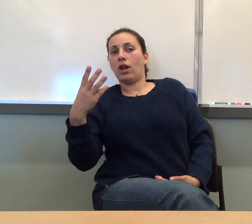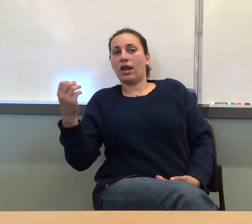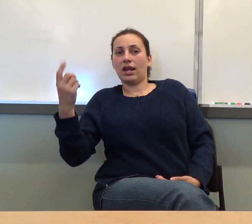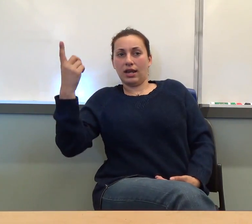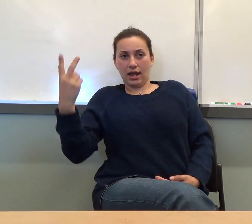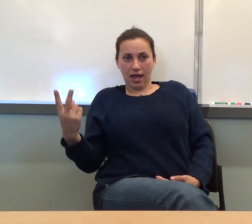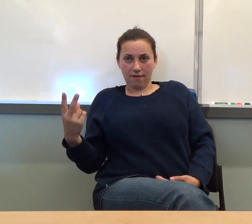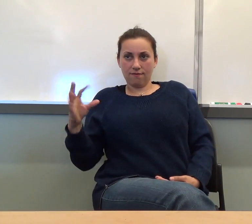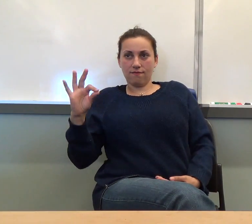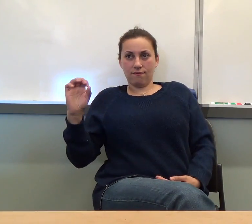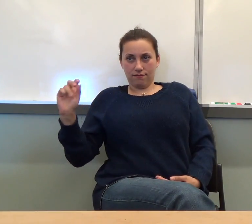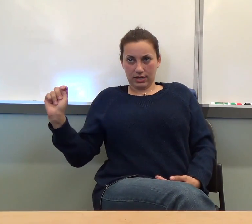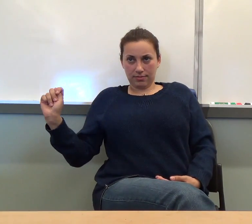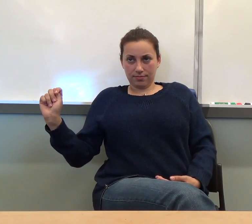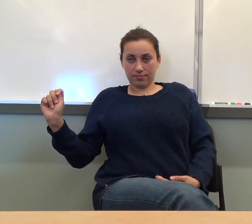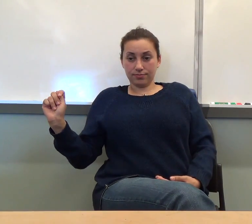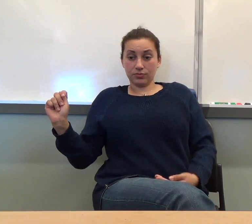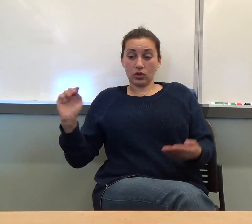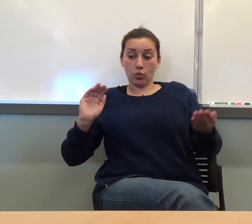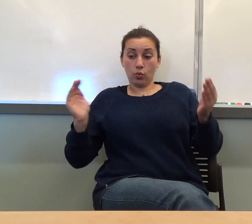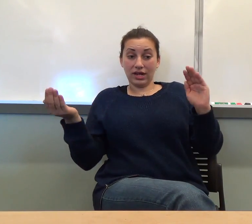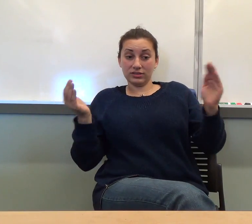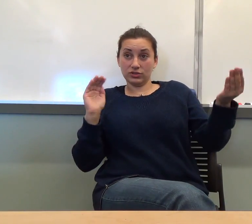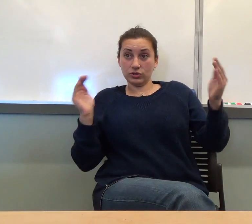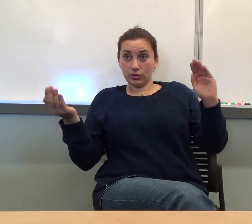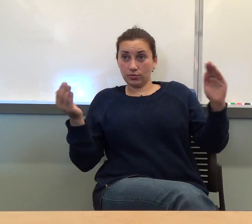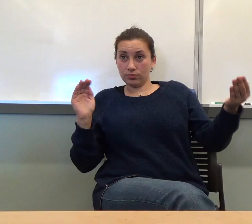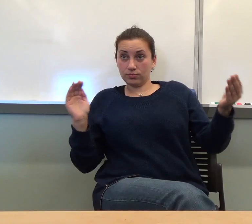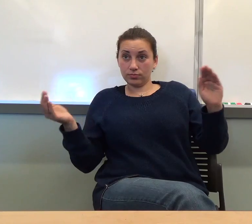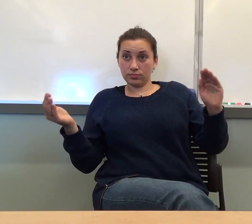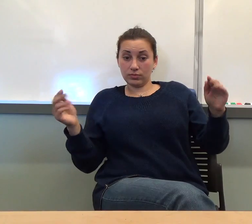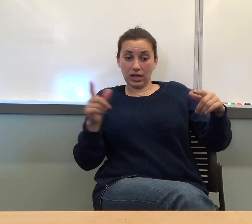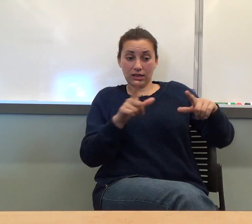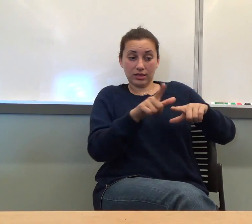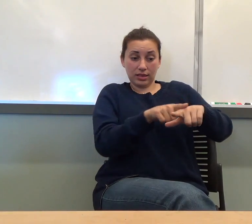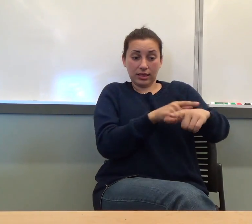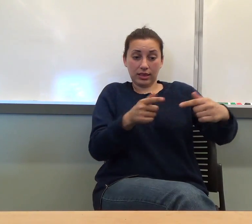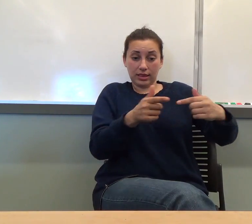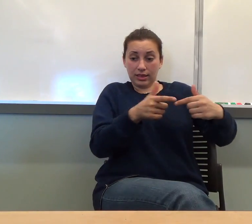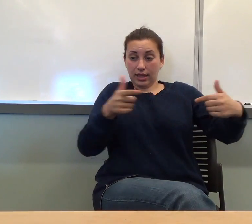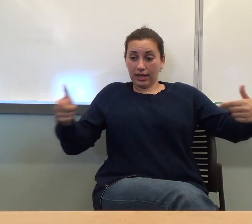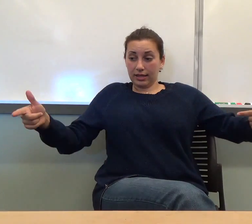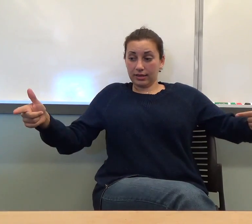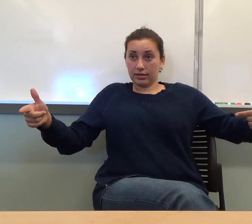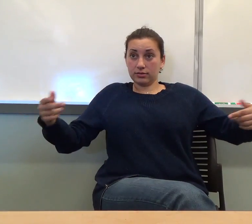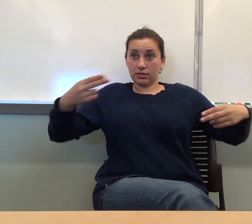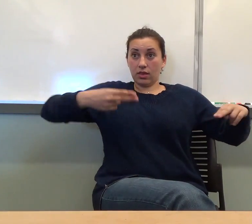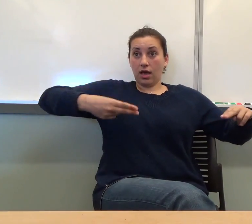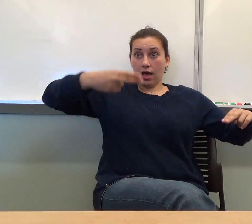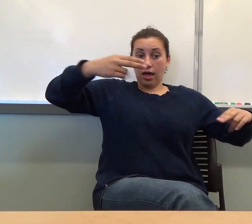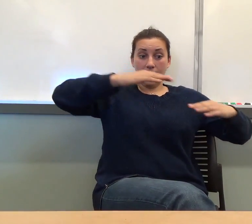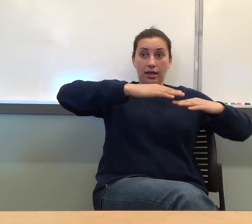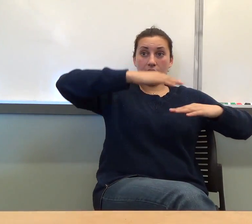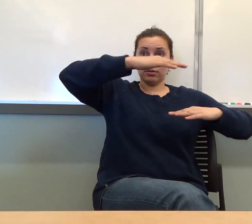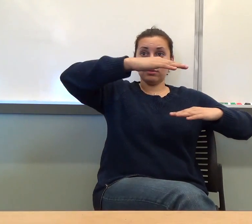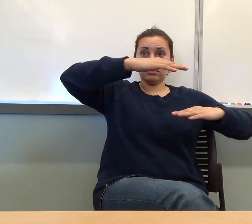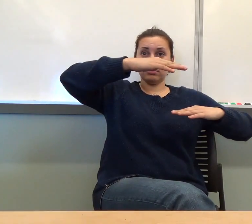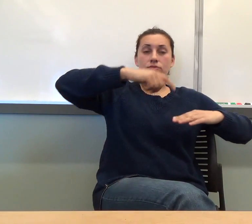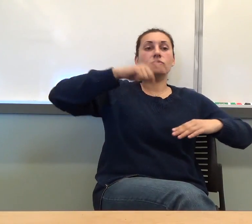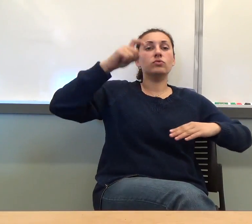to the height with all units measured in yards. Okay, so we're going to have to convert. All right, this is going to be the